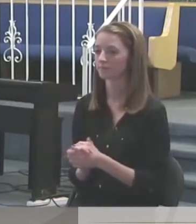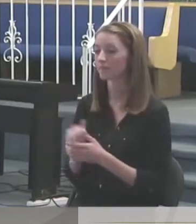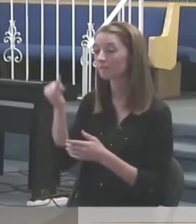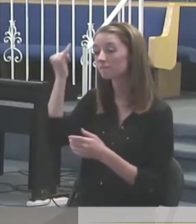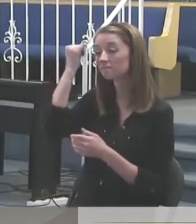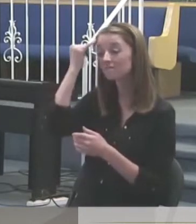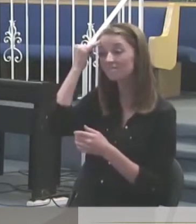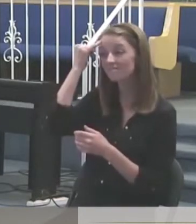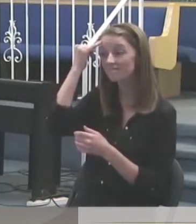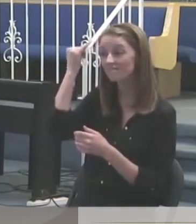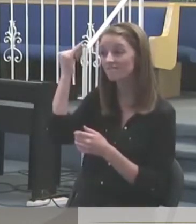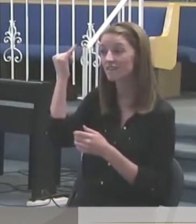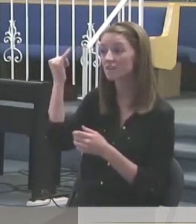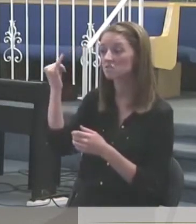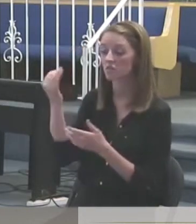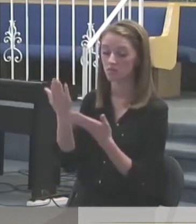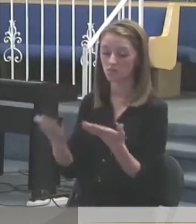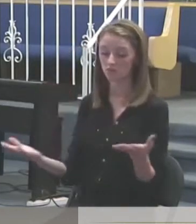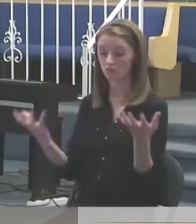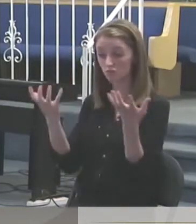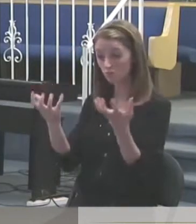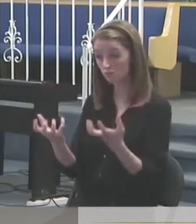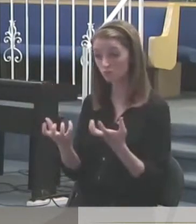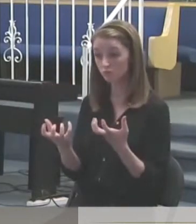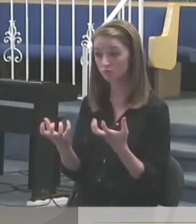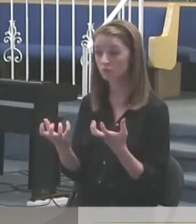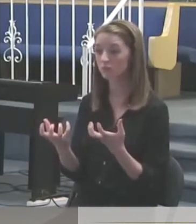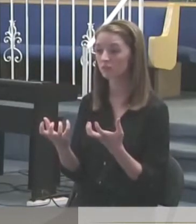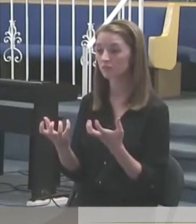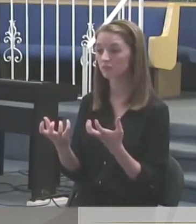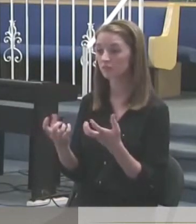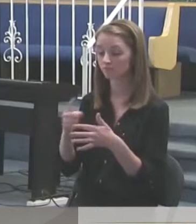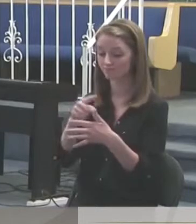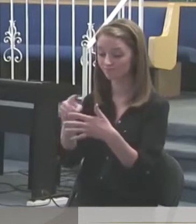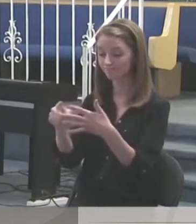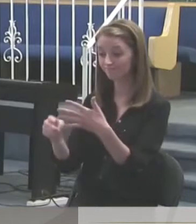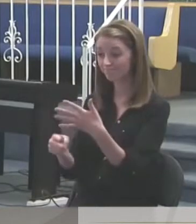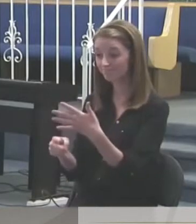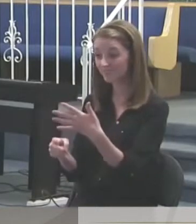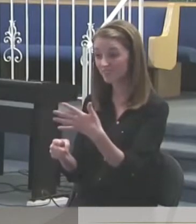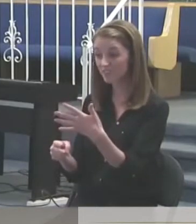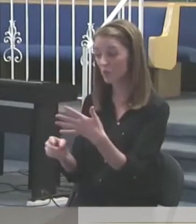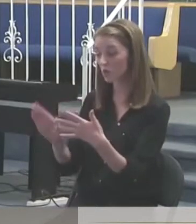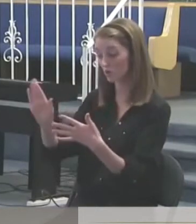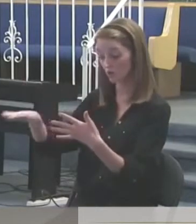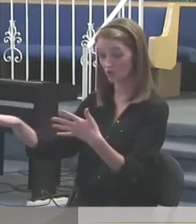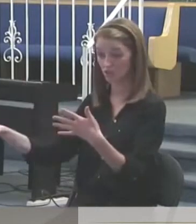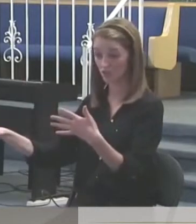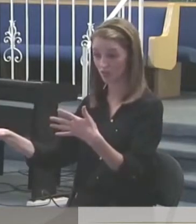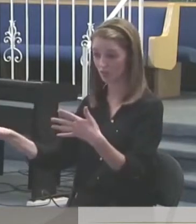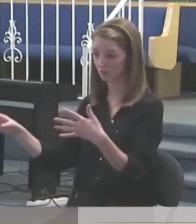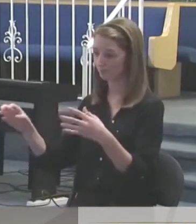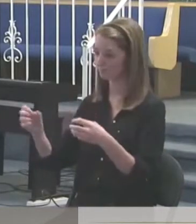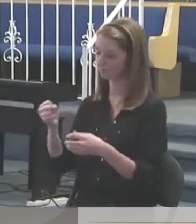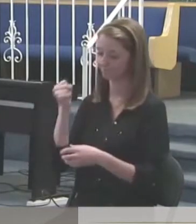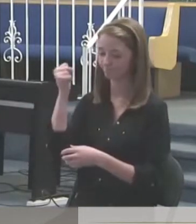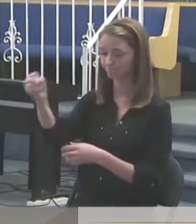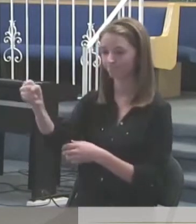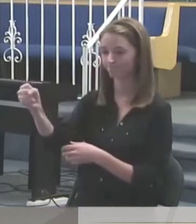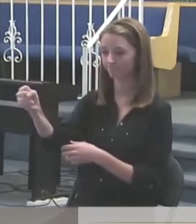you wanted some certain things, whatever it was, then you would offer up one of your children.